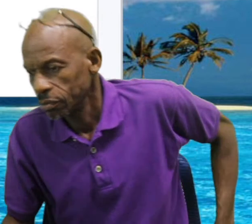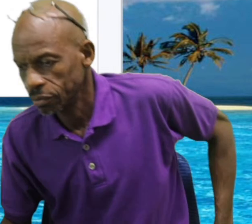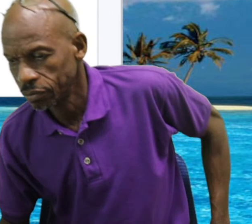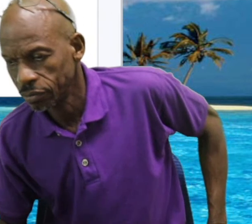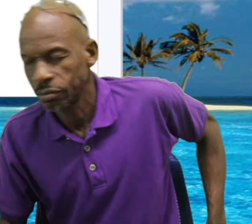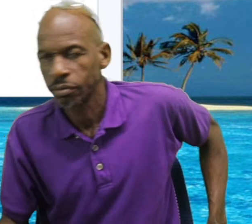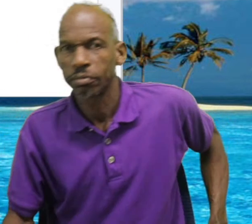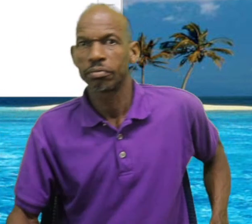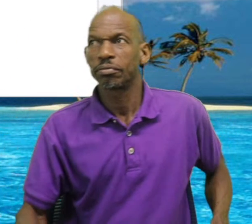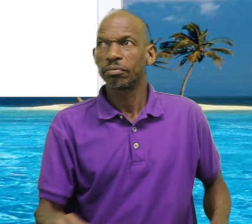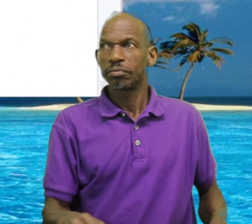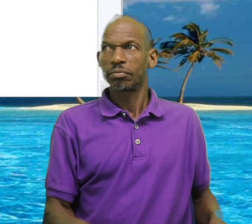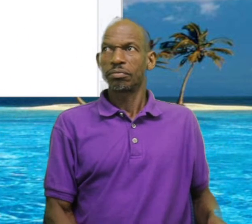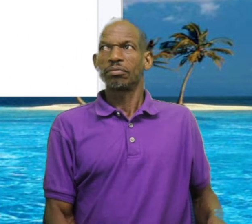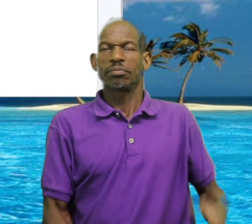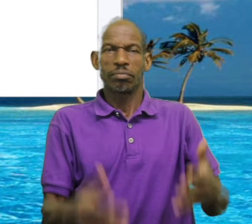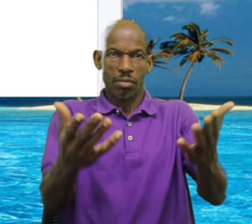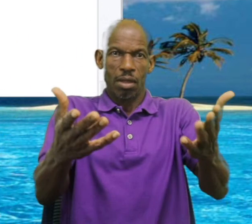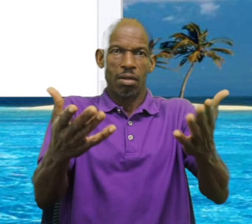Jane